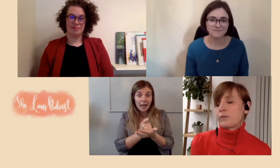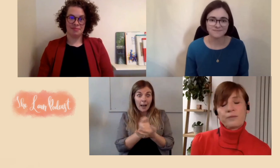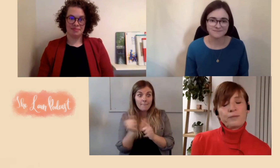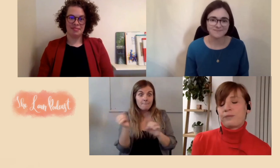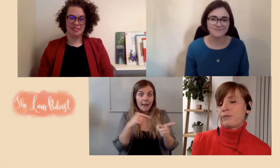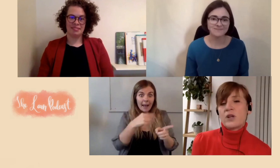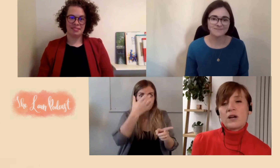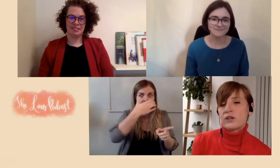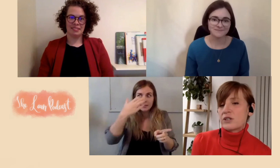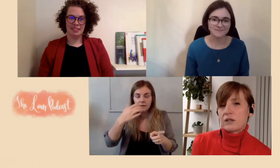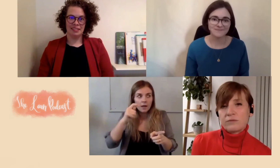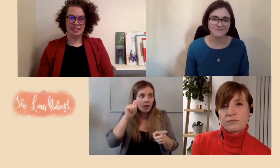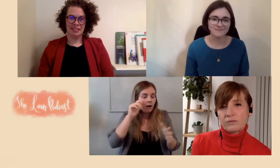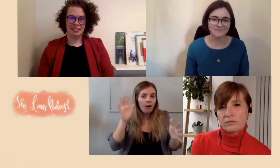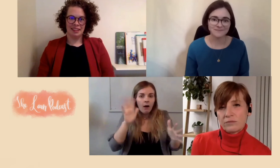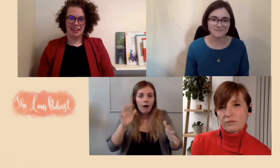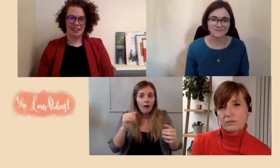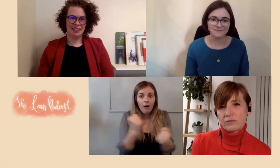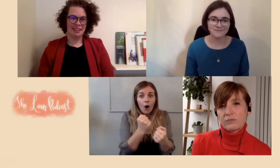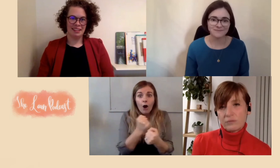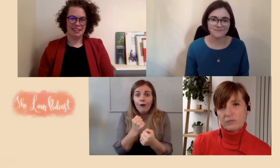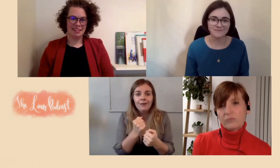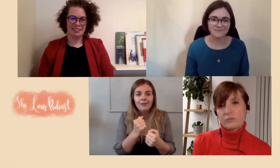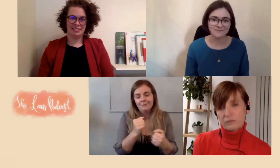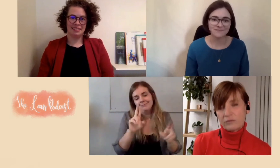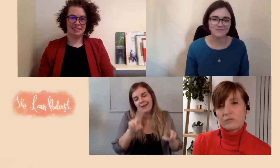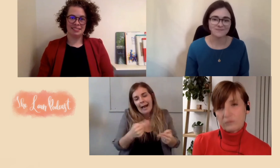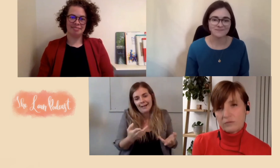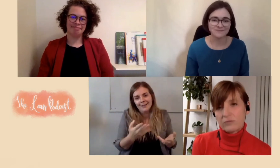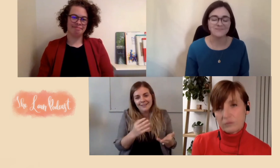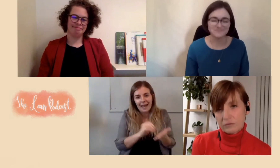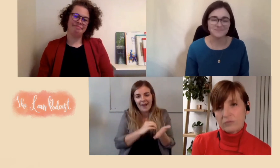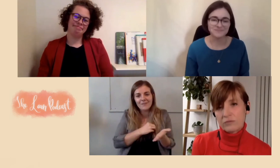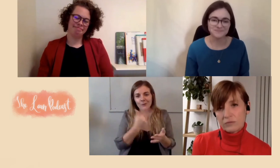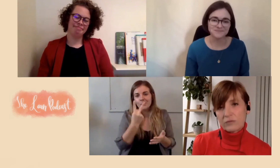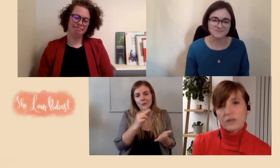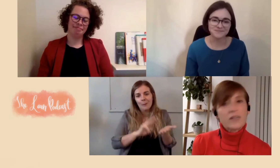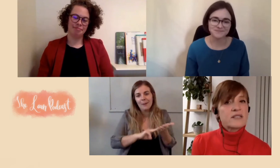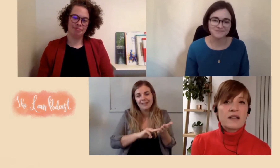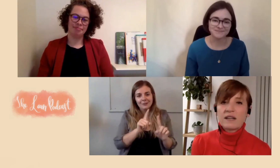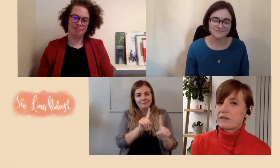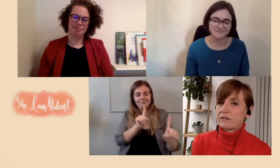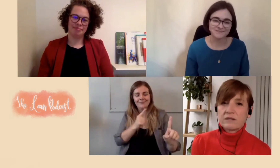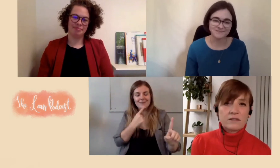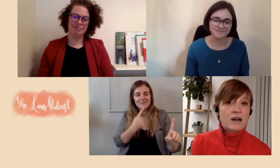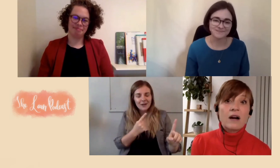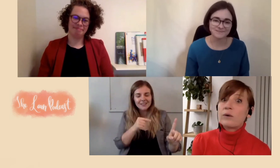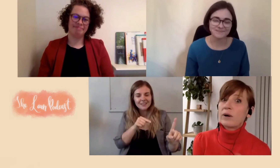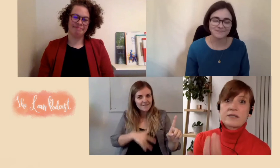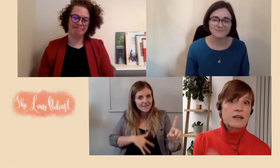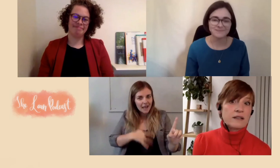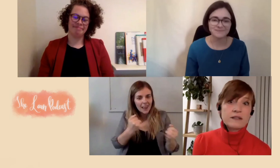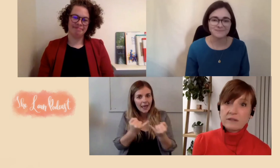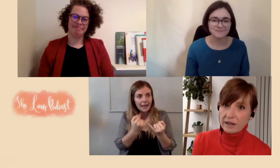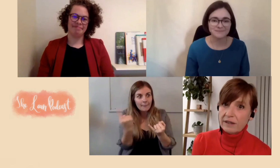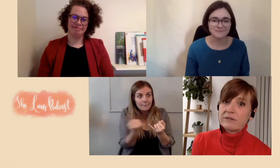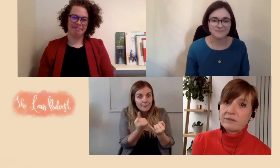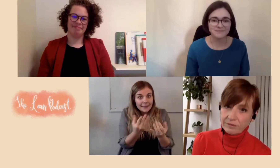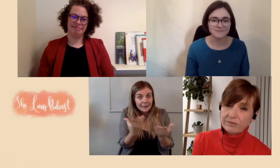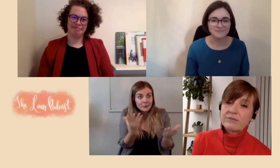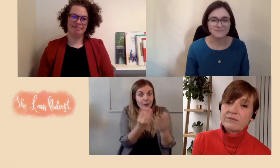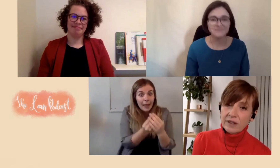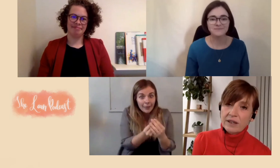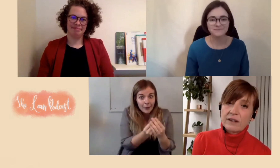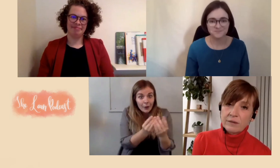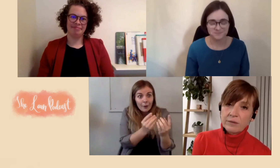Right. But and it's that being with people, not being with people, particularly during lockdown, did have